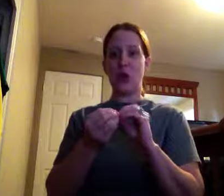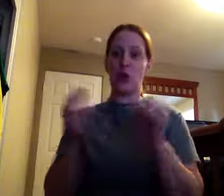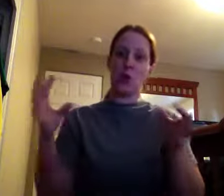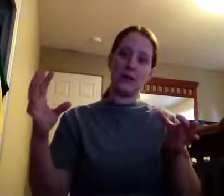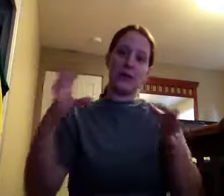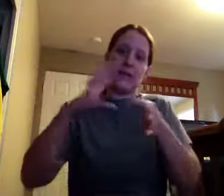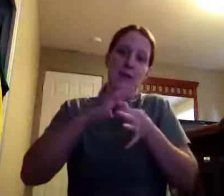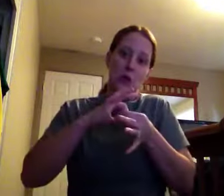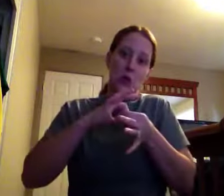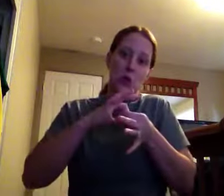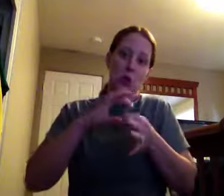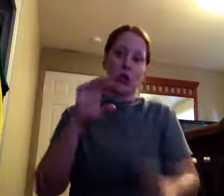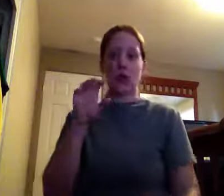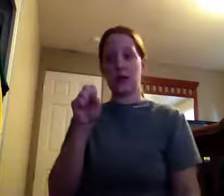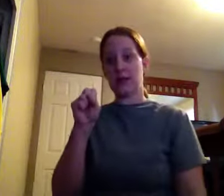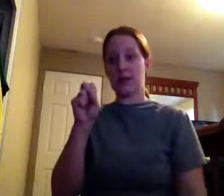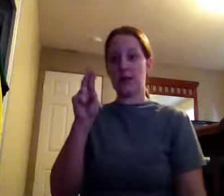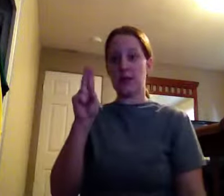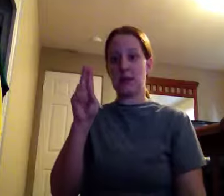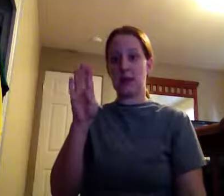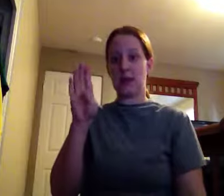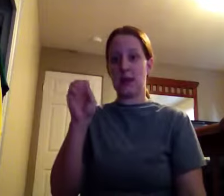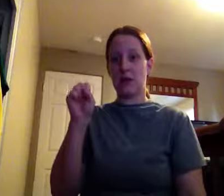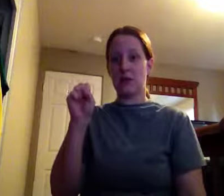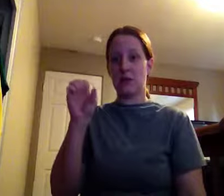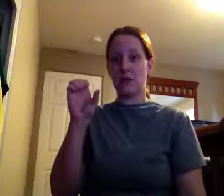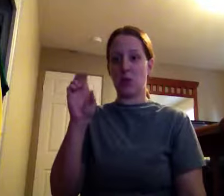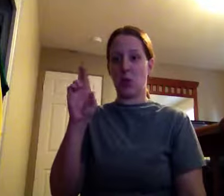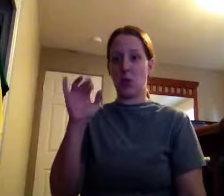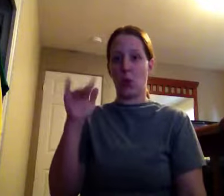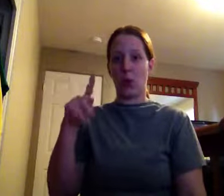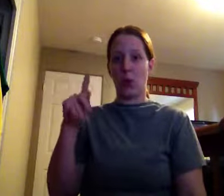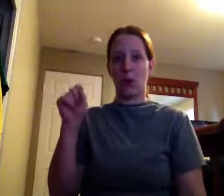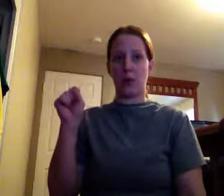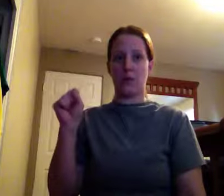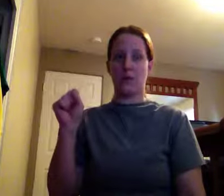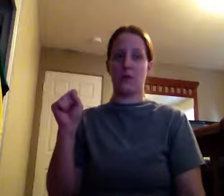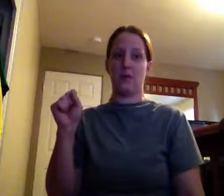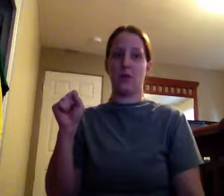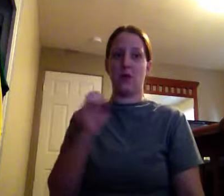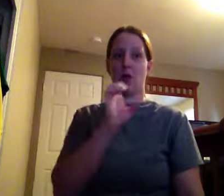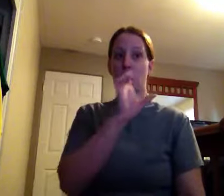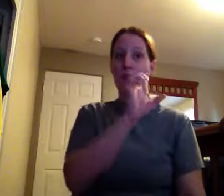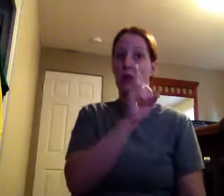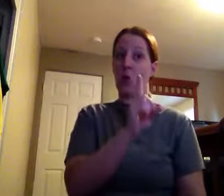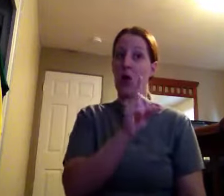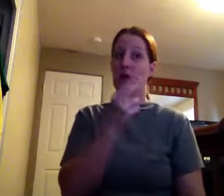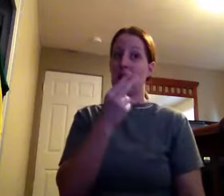subscripts. So it's C1H4 or just CH4. And that is my empirical